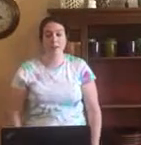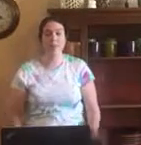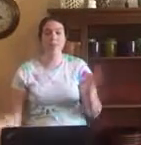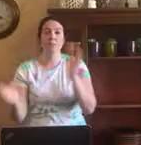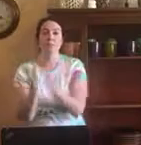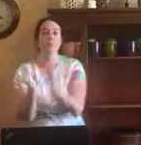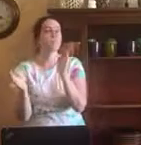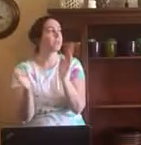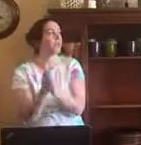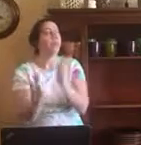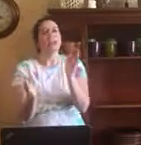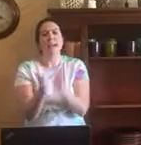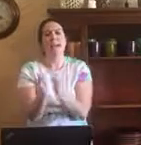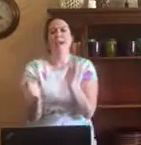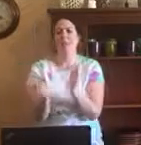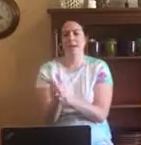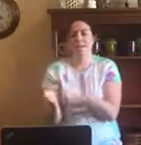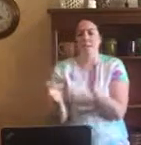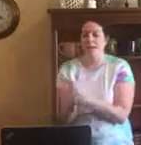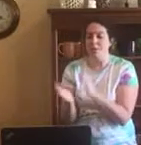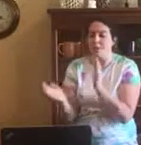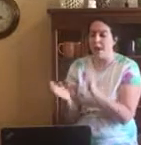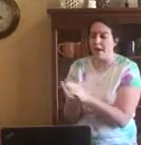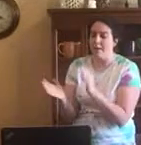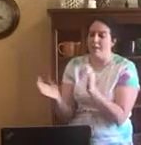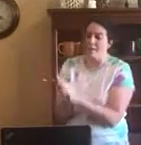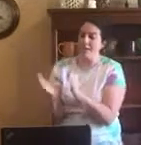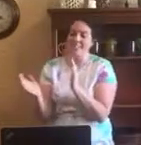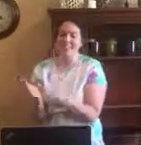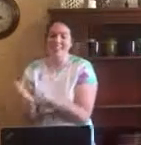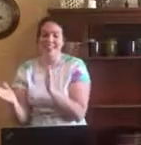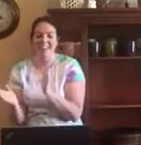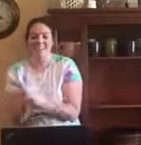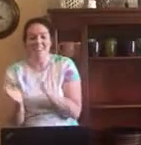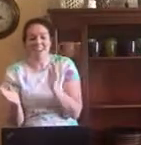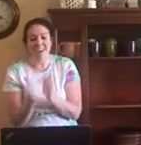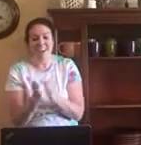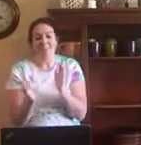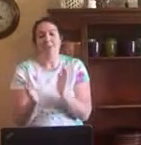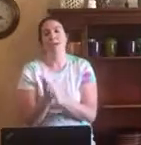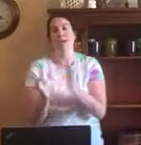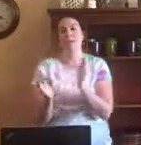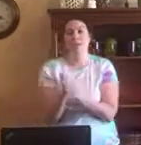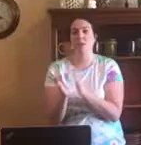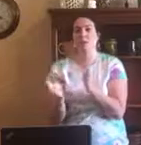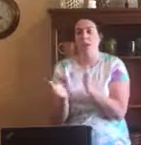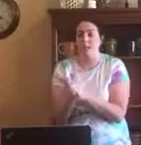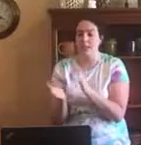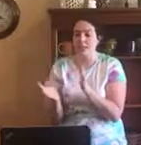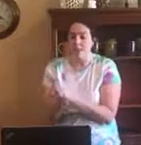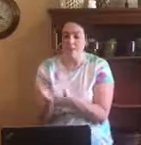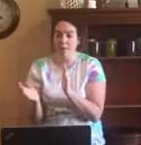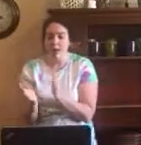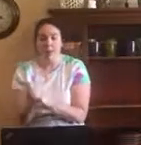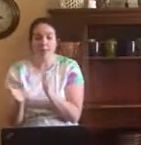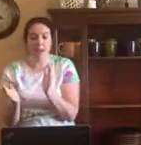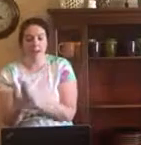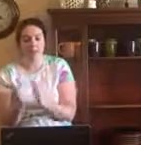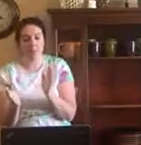I know. God made me to shine. Makes me come alive. Makes me wanna live my life